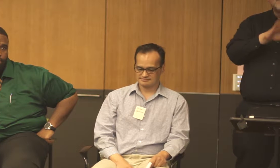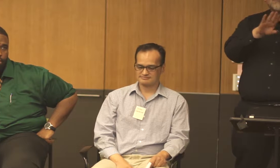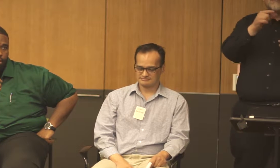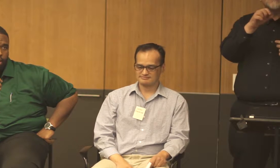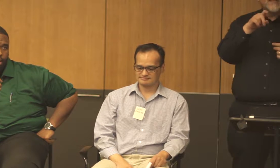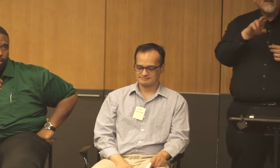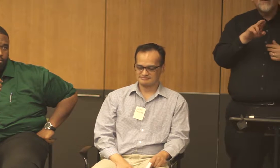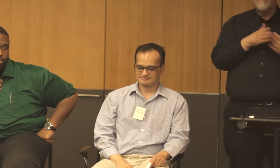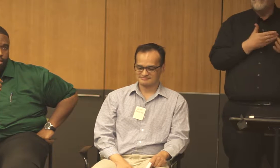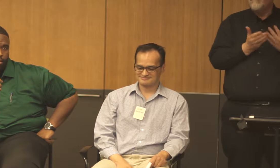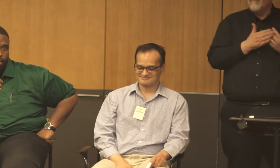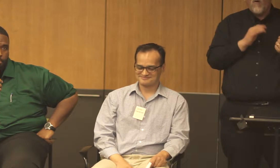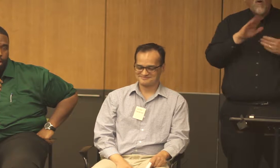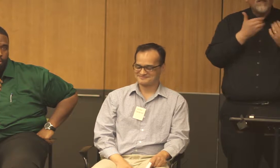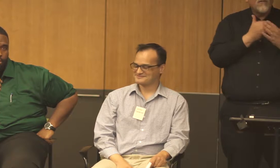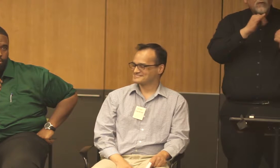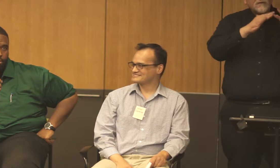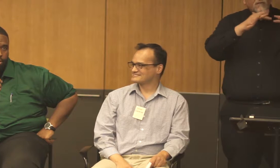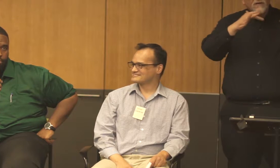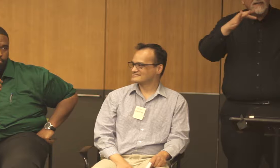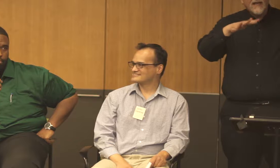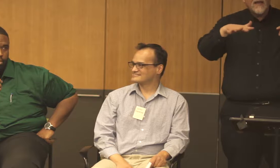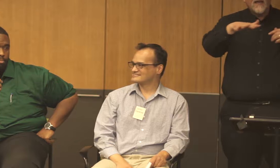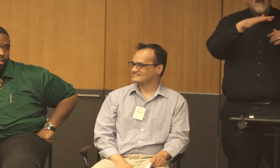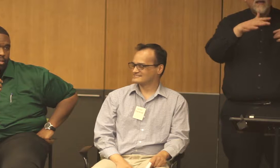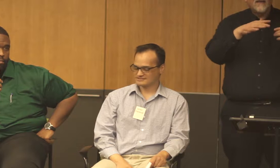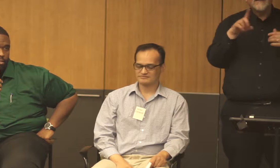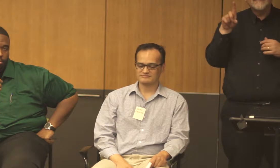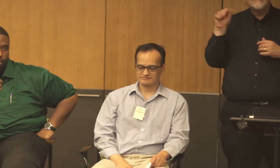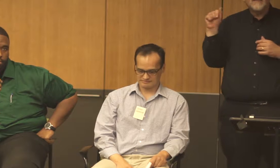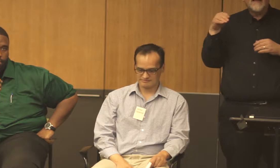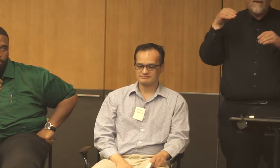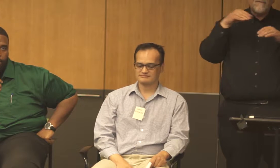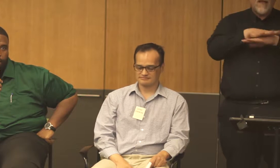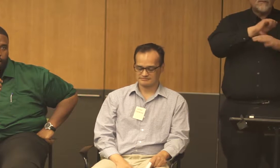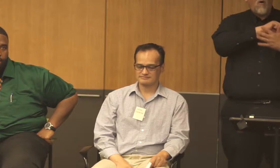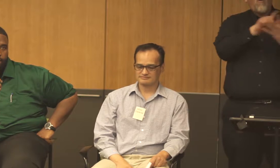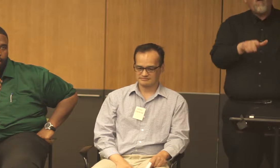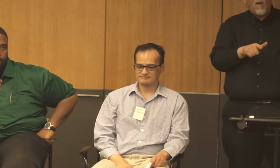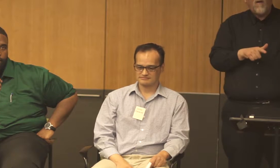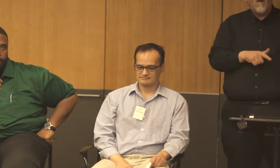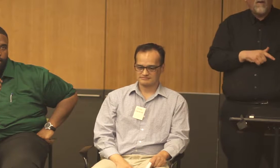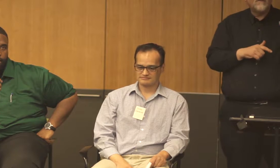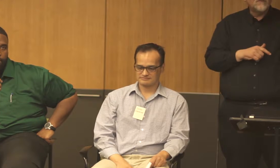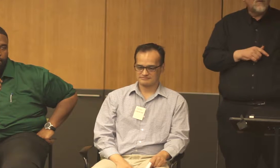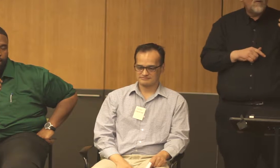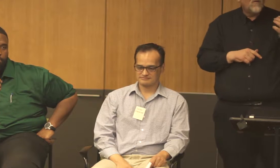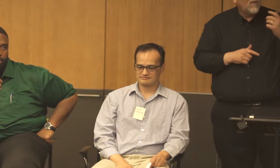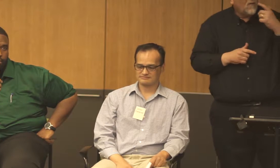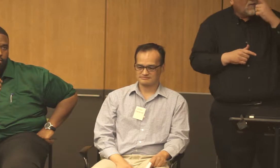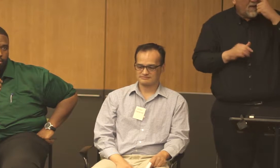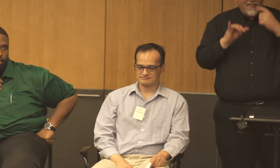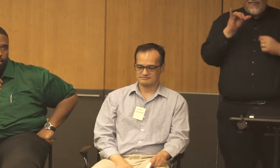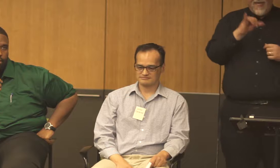all those diversity populations, disability affects them all. So I think that